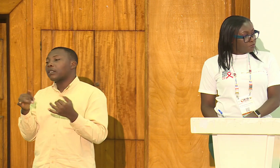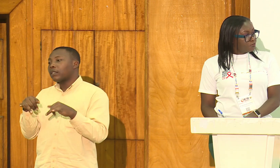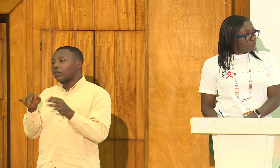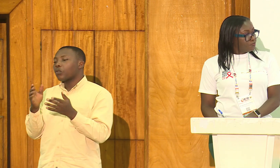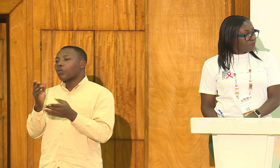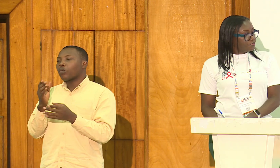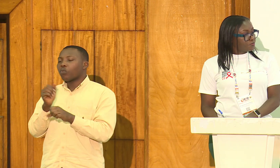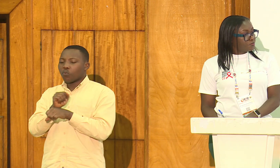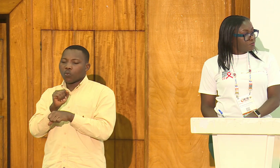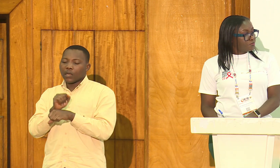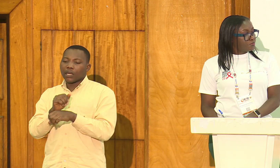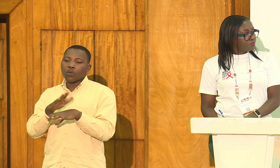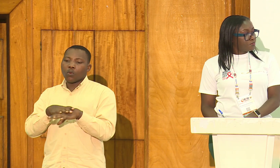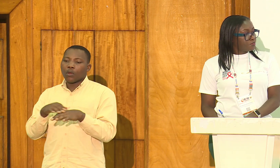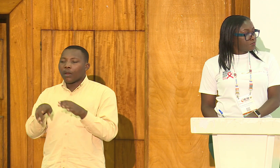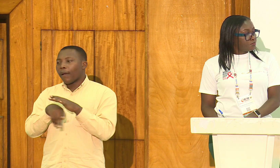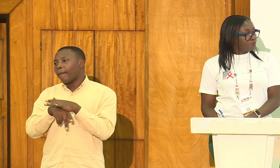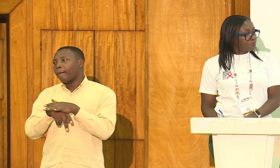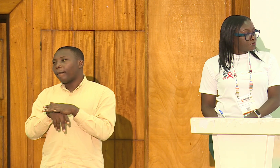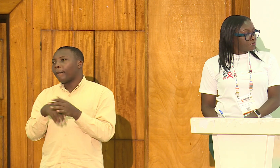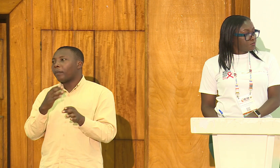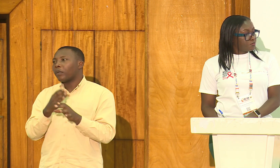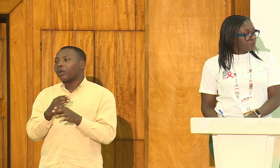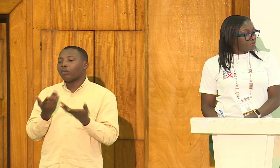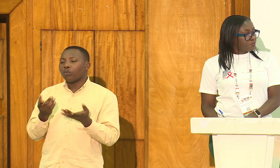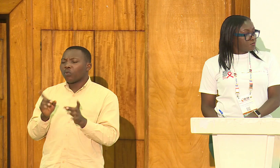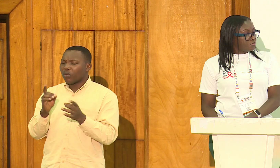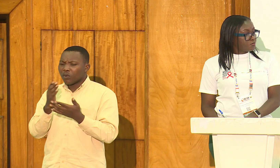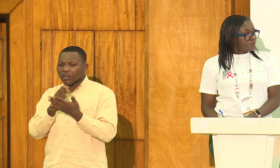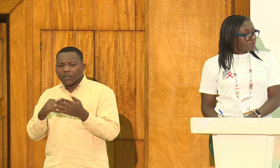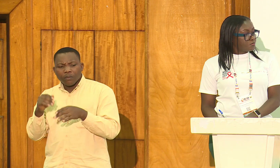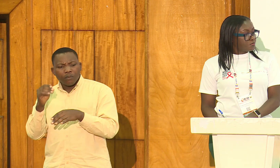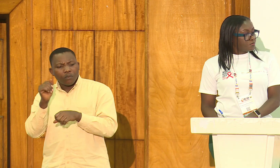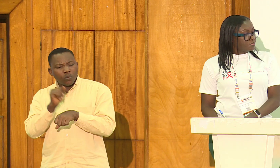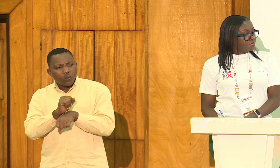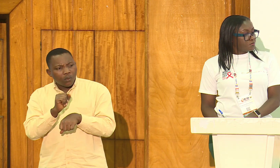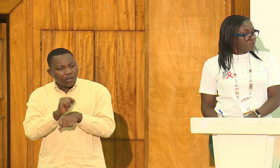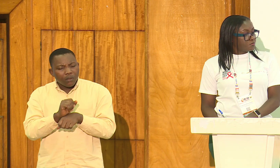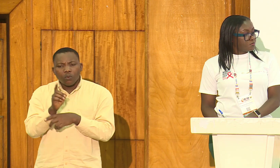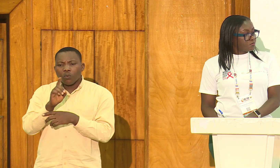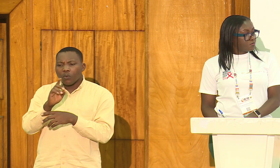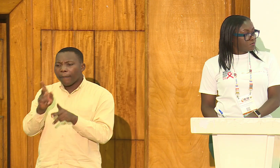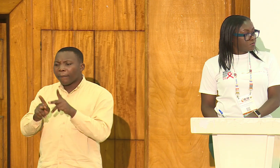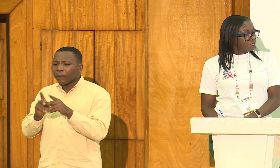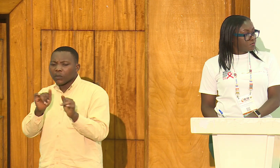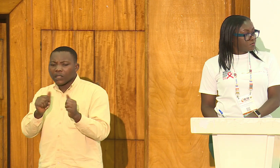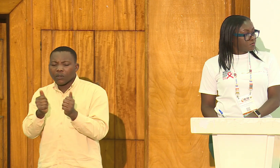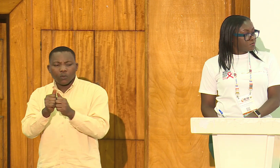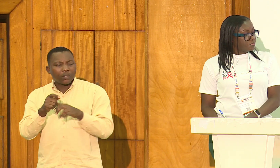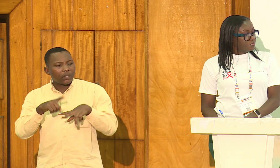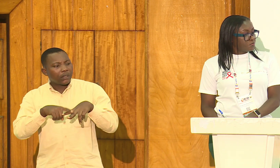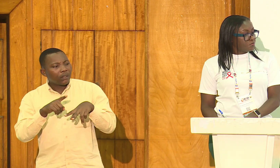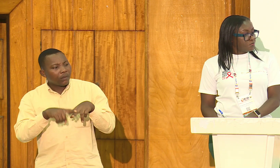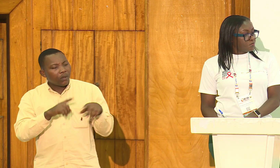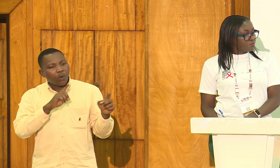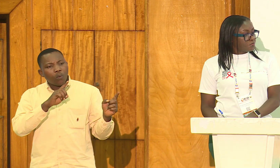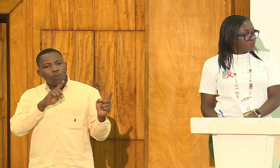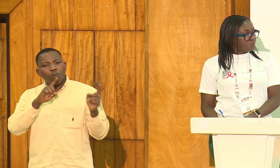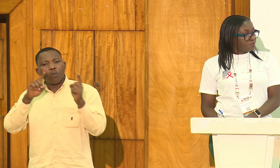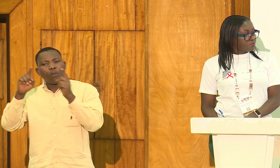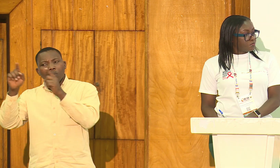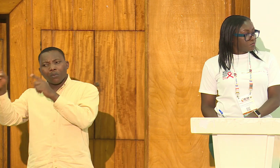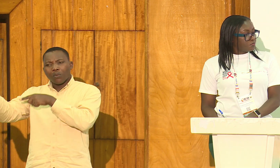working at primary care. We have done some work in this part of the world where people living with HIV who go see